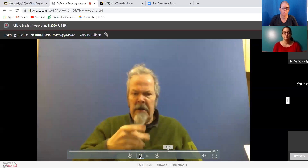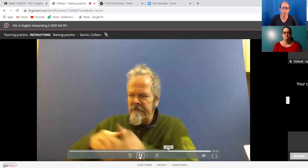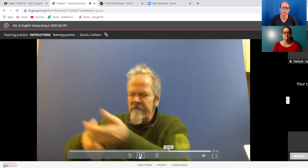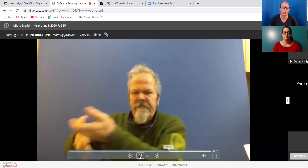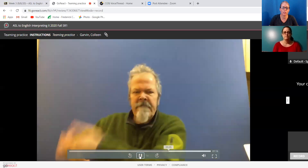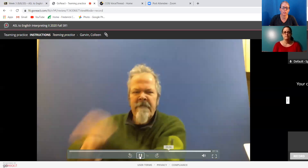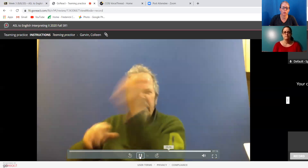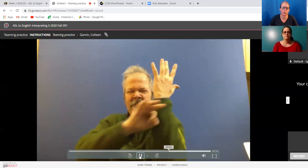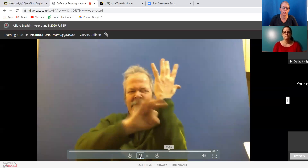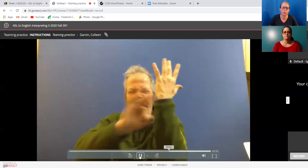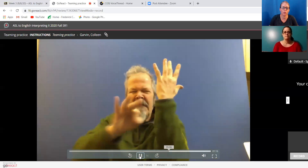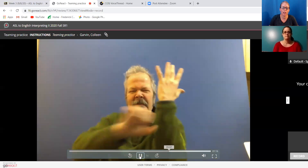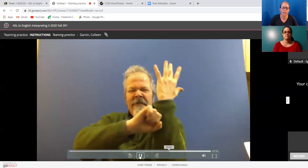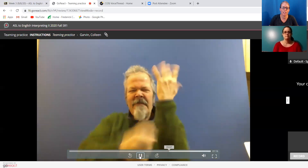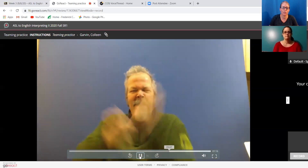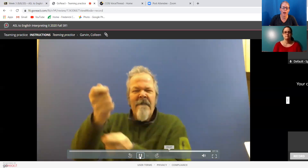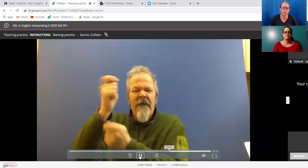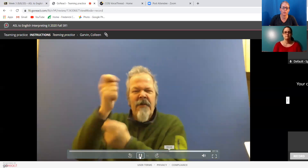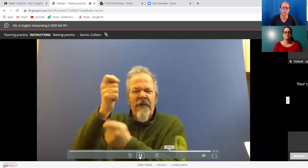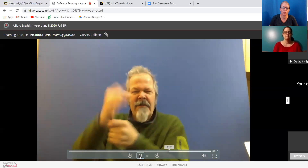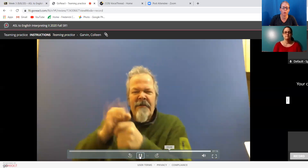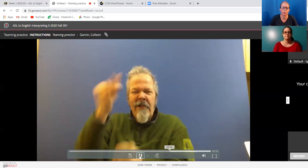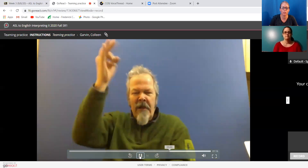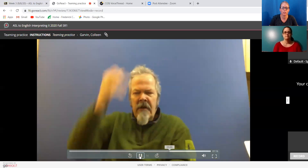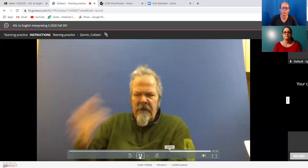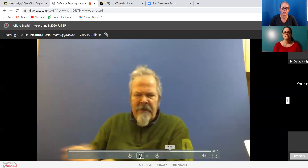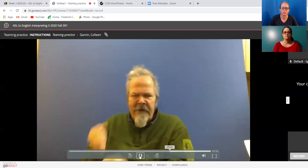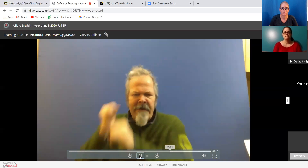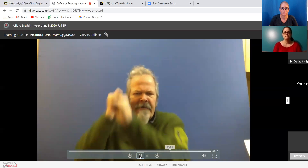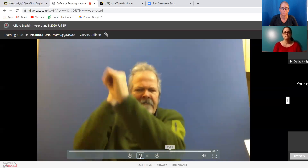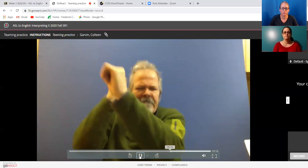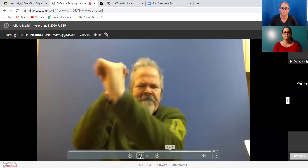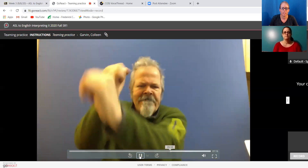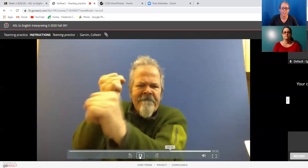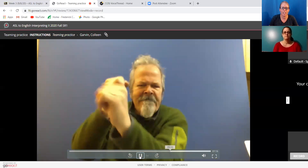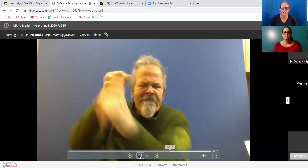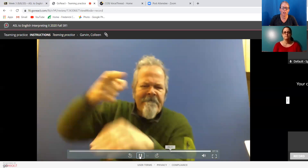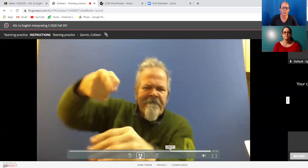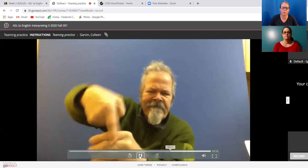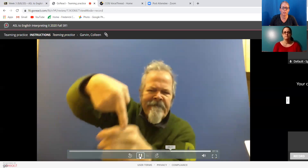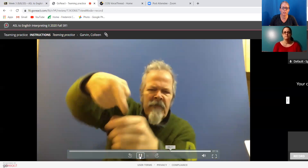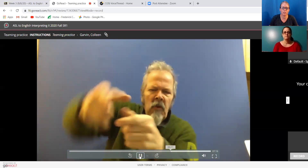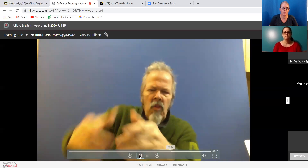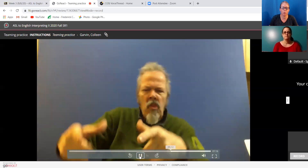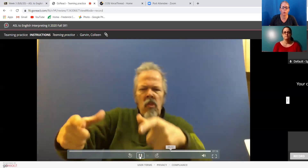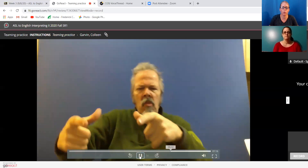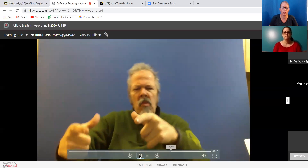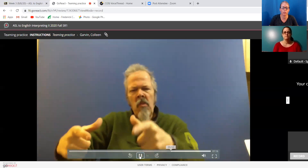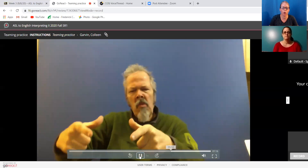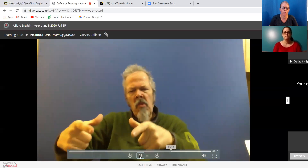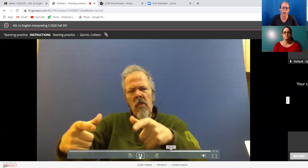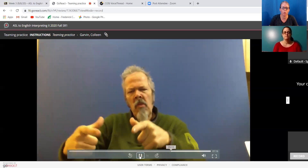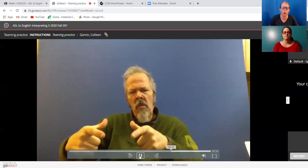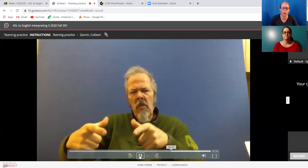And then the boy noticed the turtle too. And then he grabbed his fishing pole and he started to pull